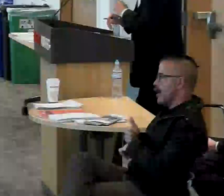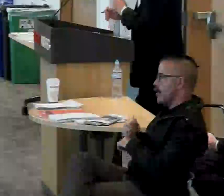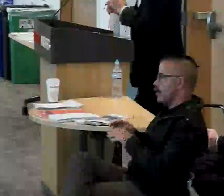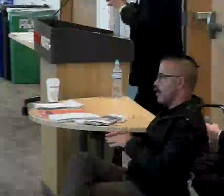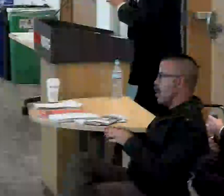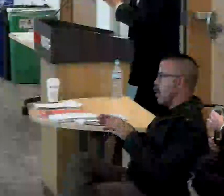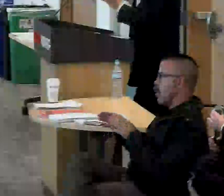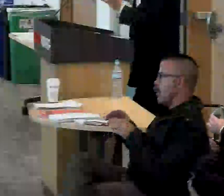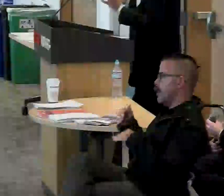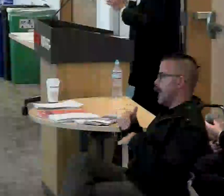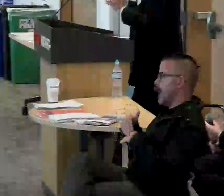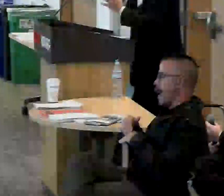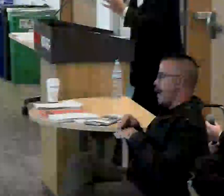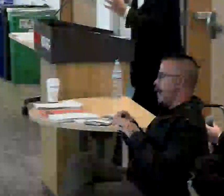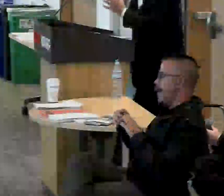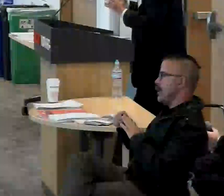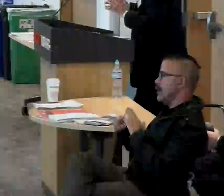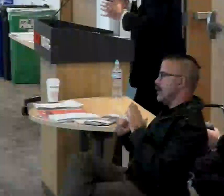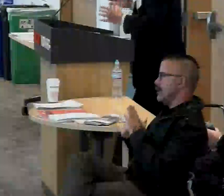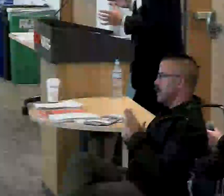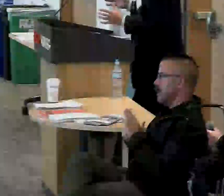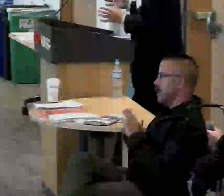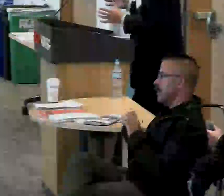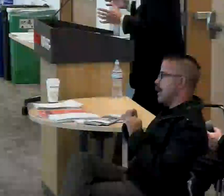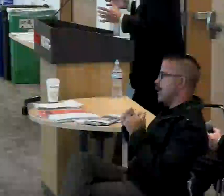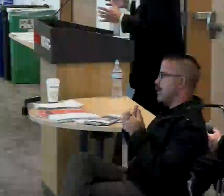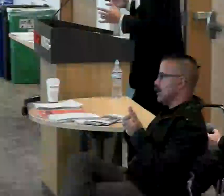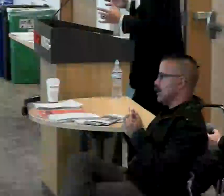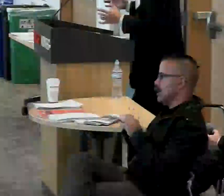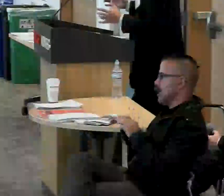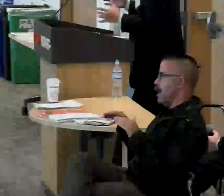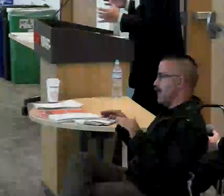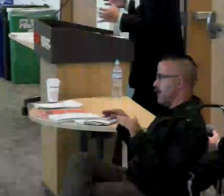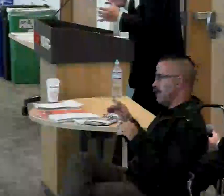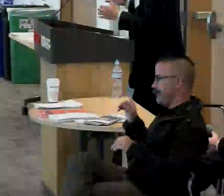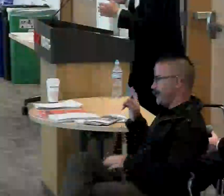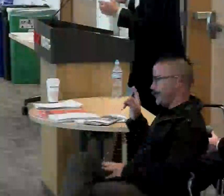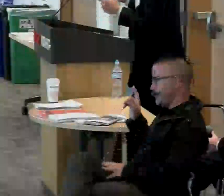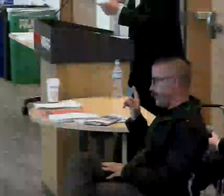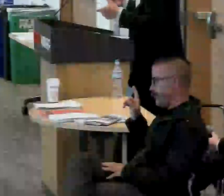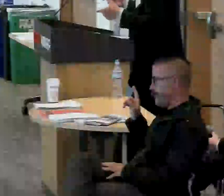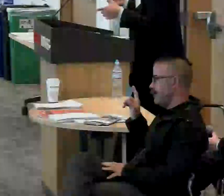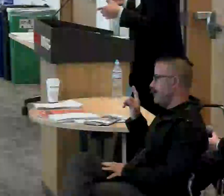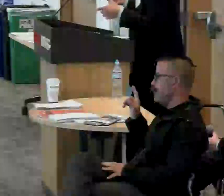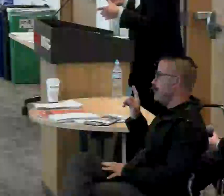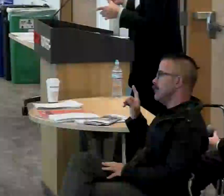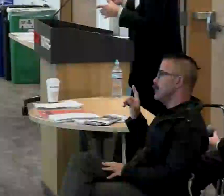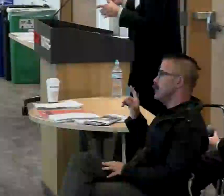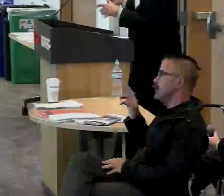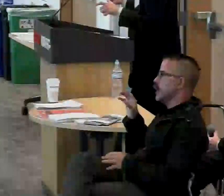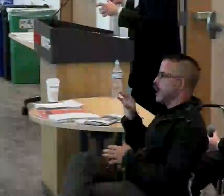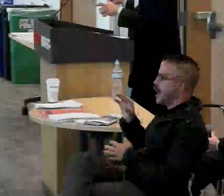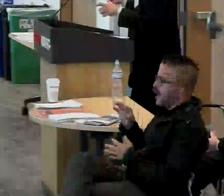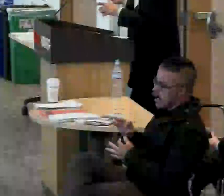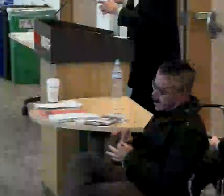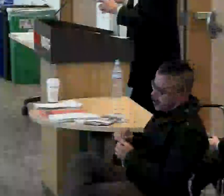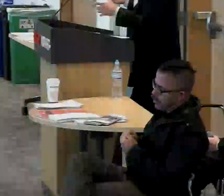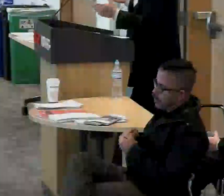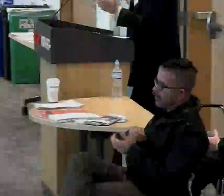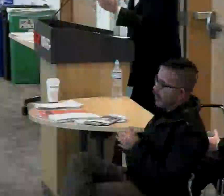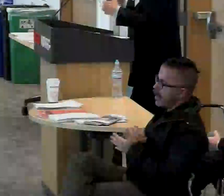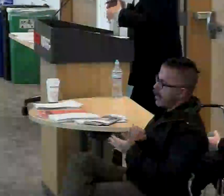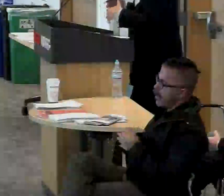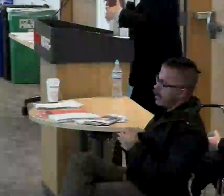state entity, agency level. And then, but the sort of connection with financial institutions is